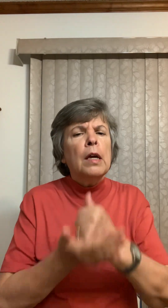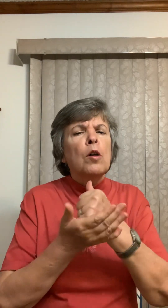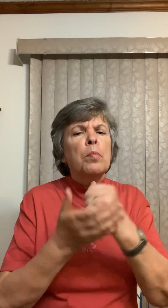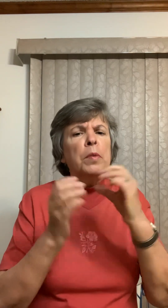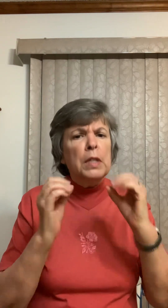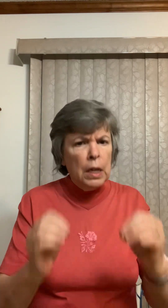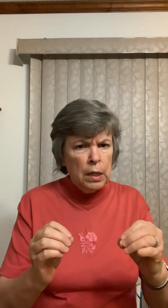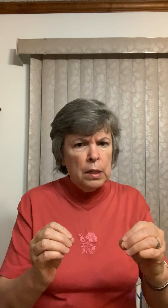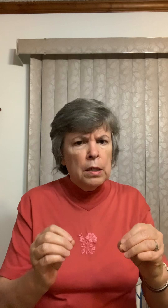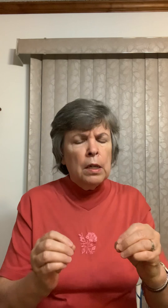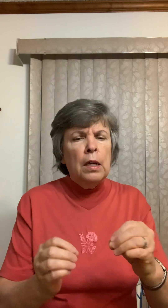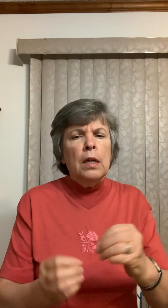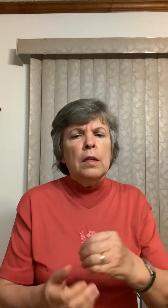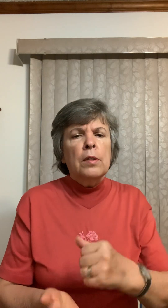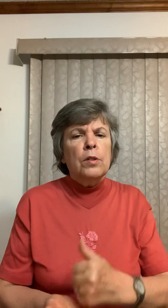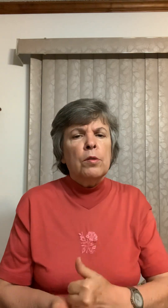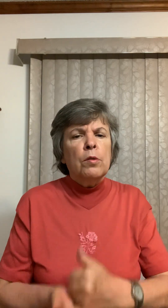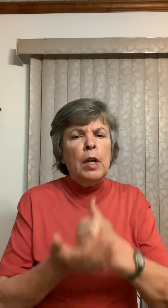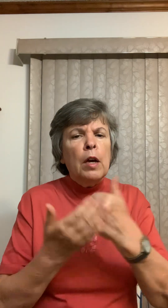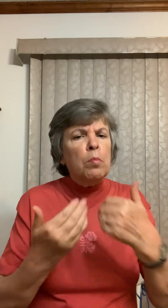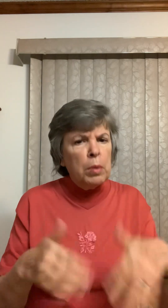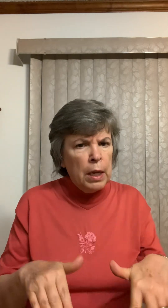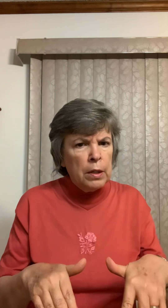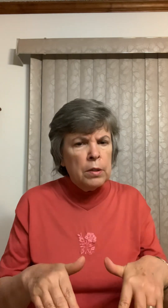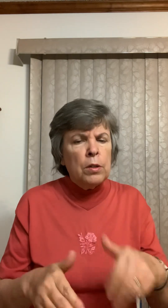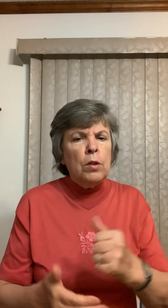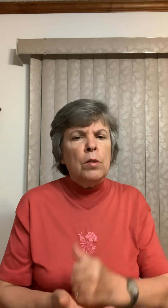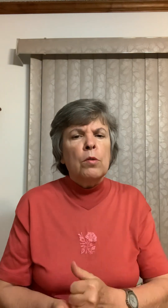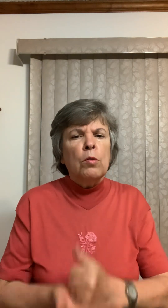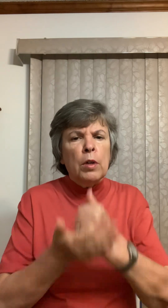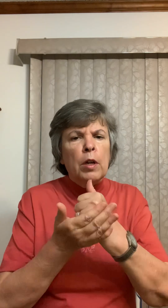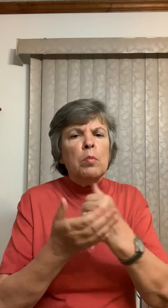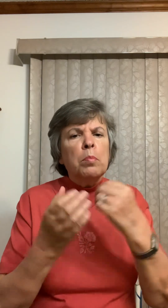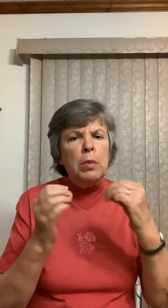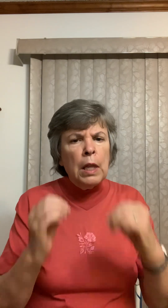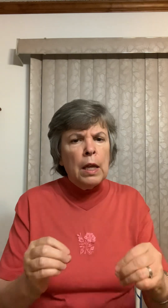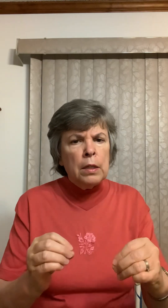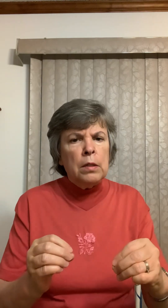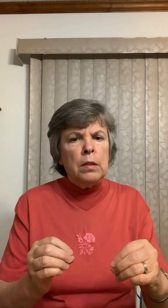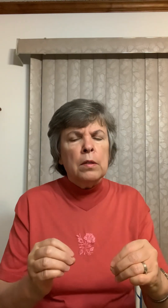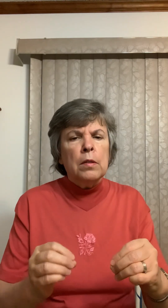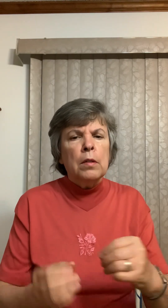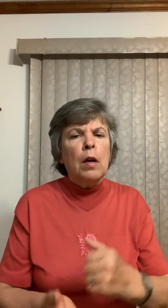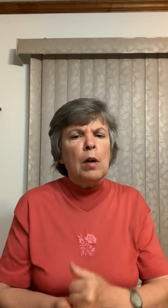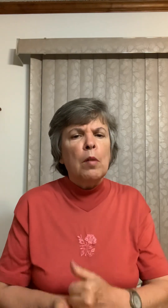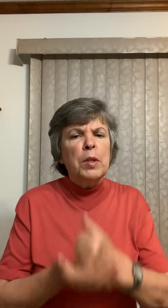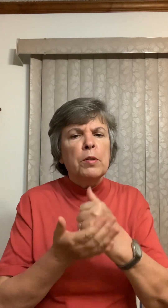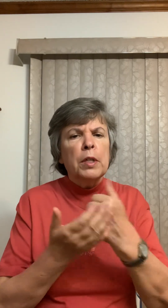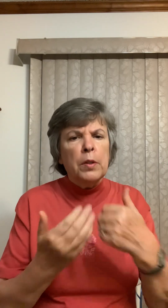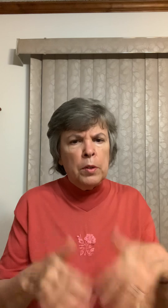help none. So helpless or helpless. I'll be doing it this